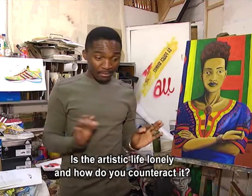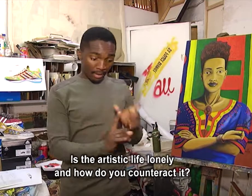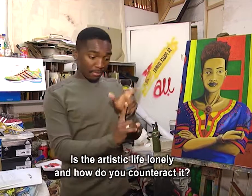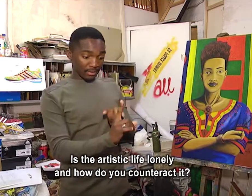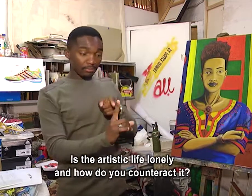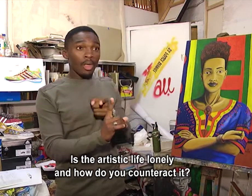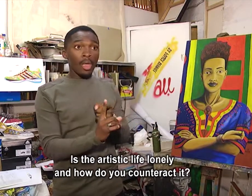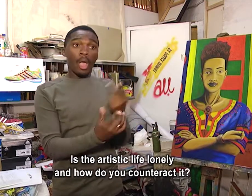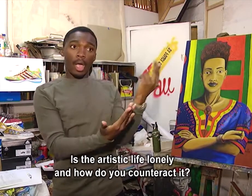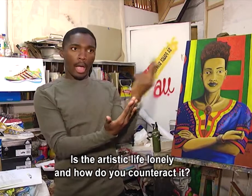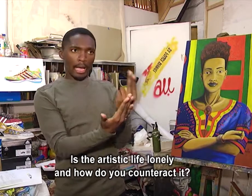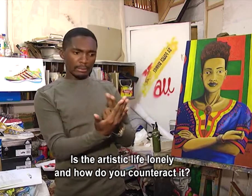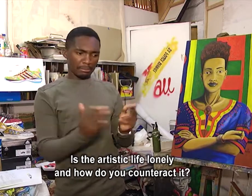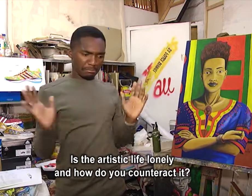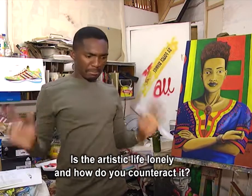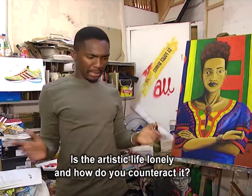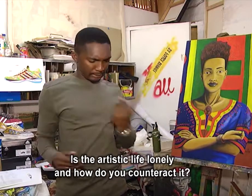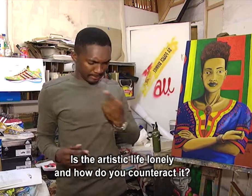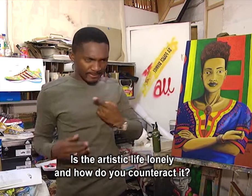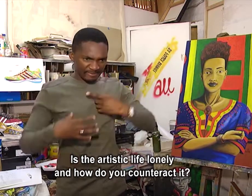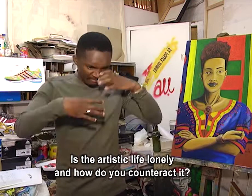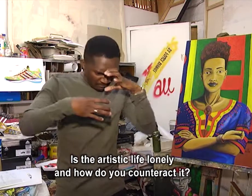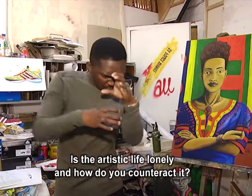is the artistic life lonely? And how do you counteract it?